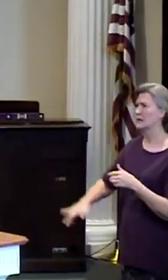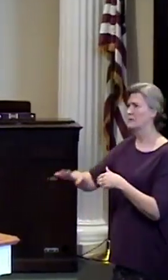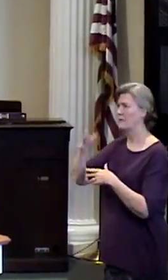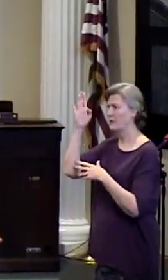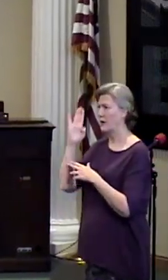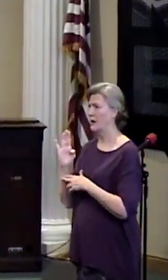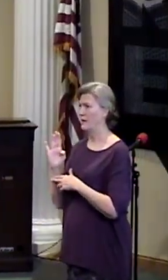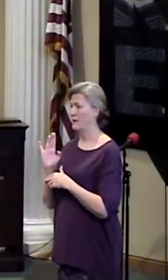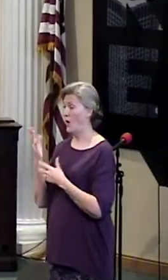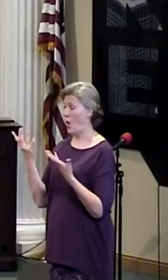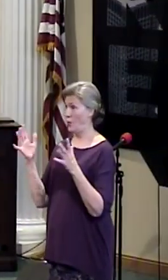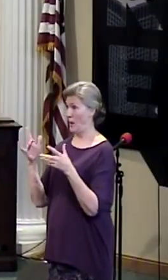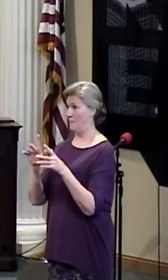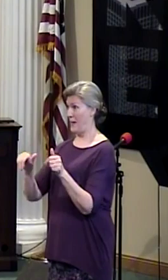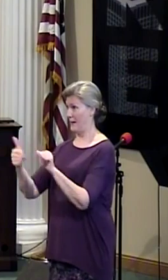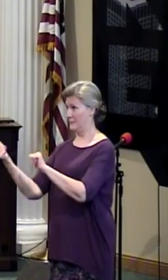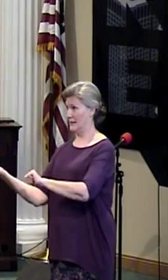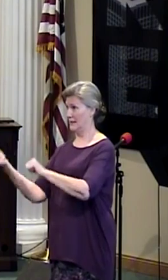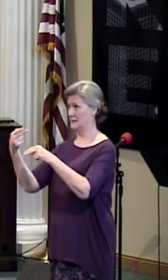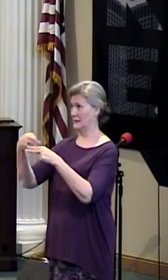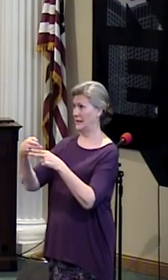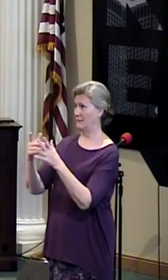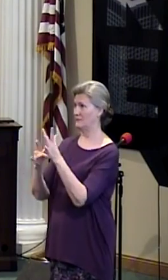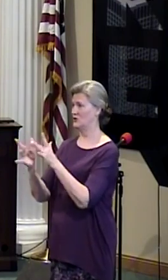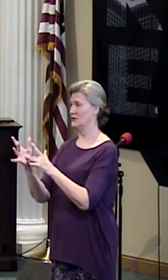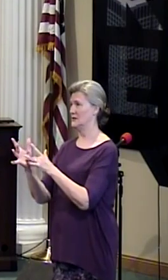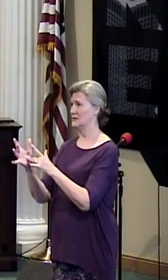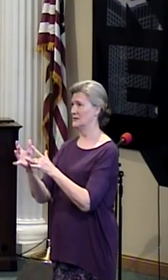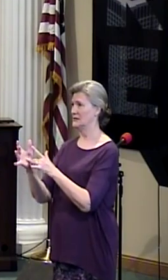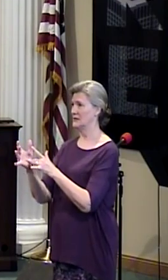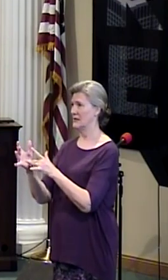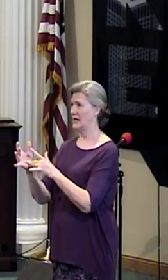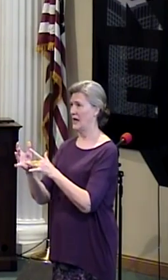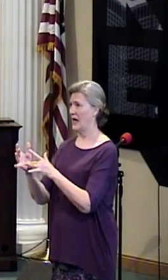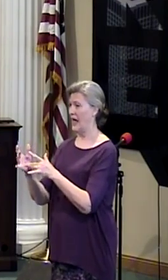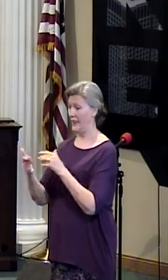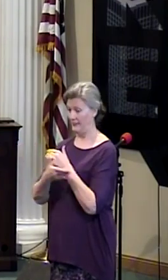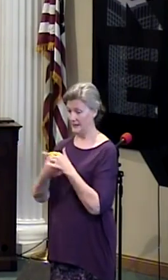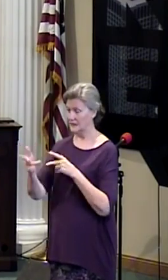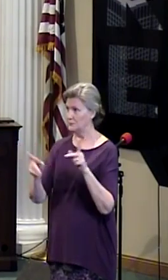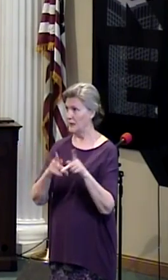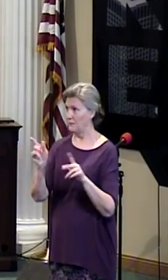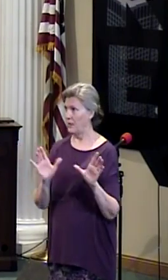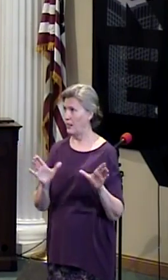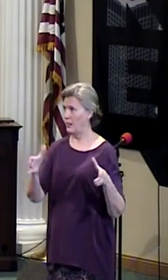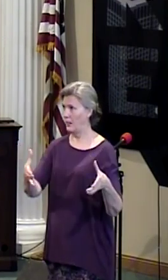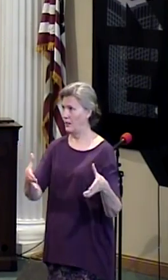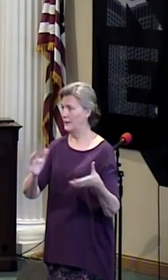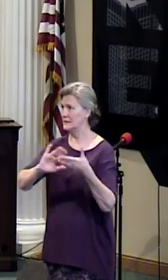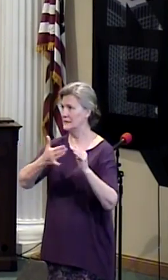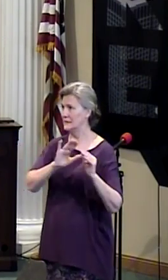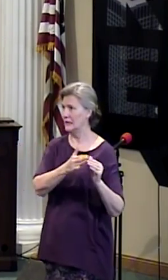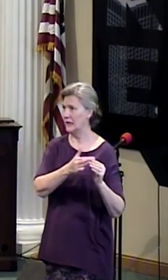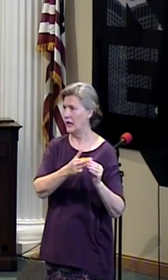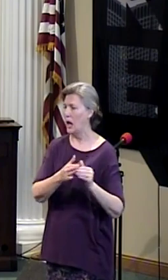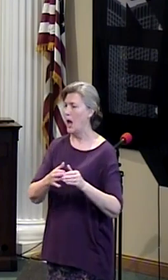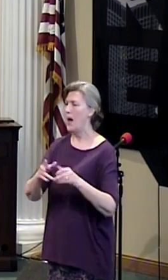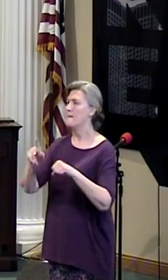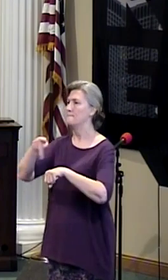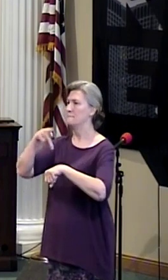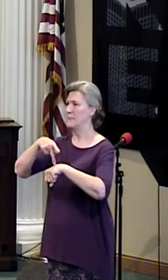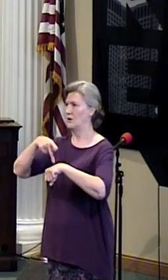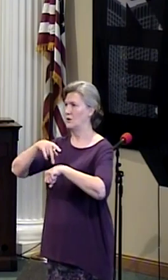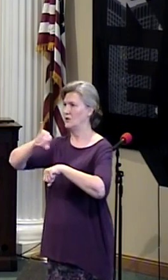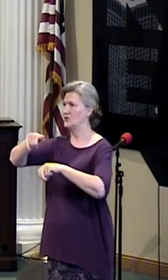they already were baptized in the name of the Lord Jesus Christ. And these people, Peter and John, came down and laid hands upon